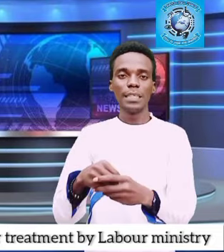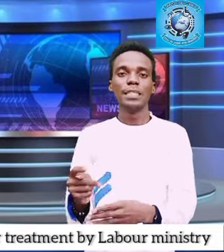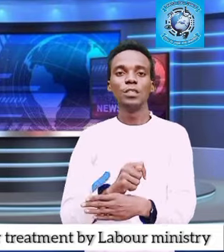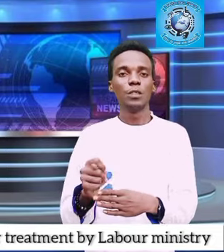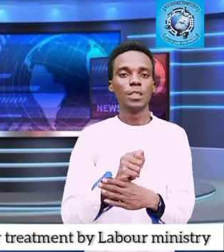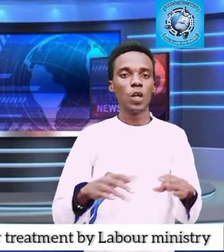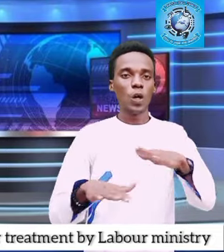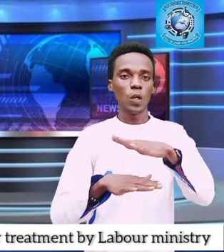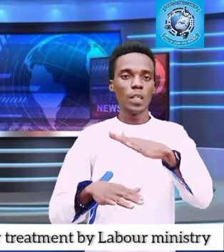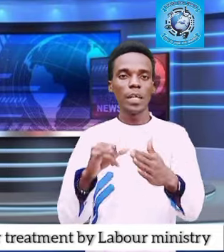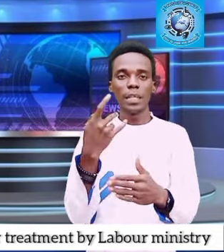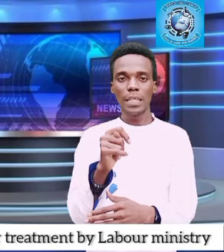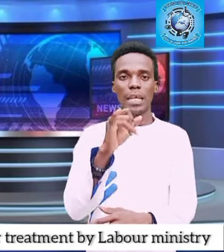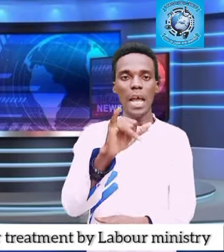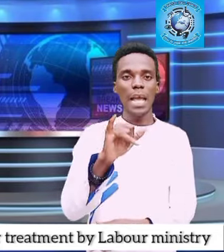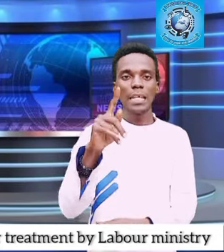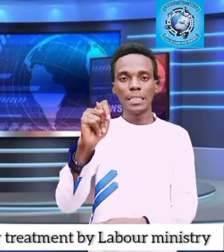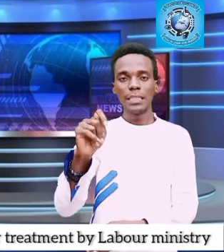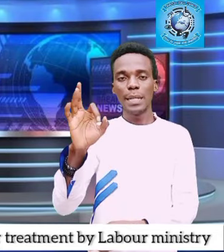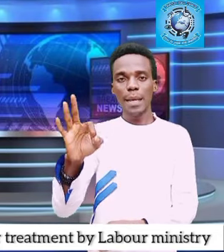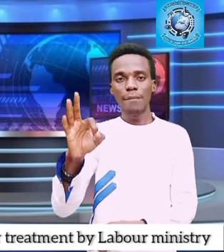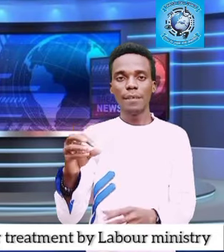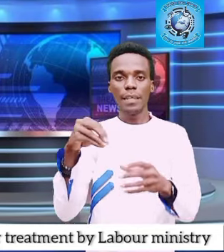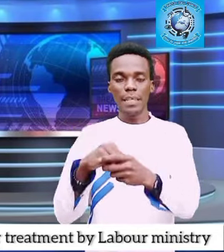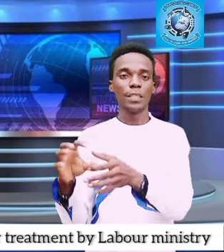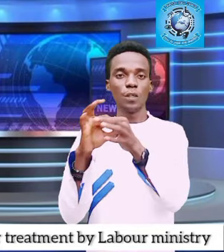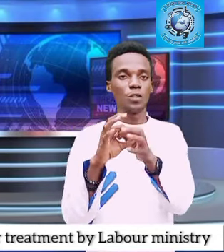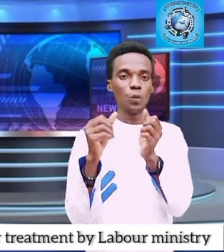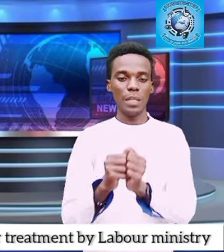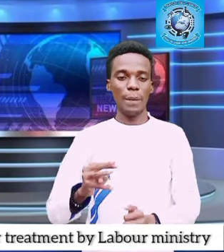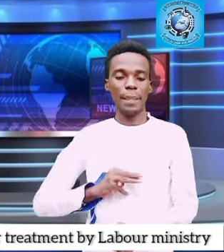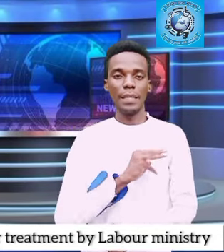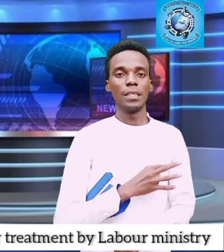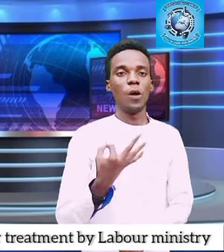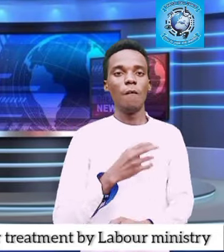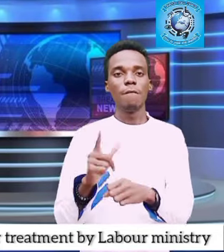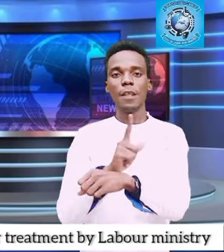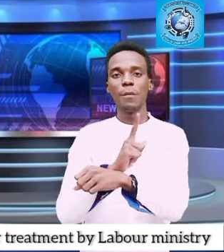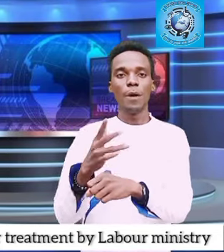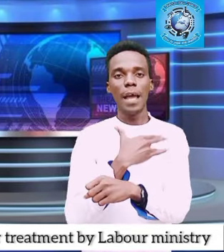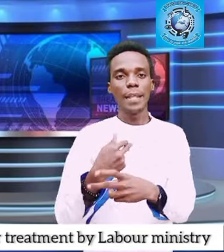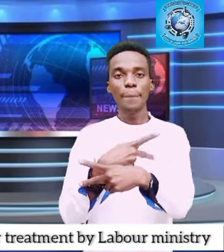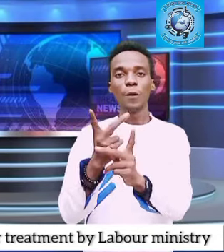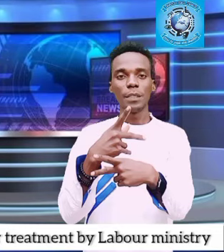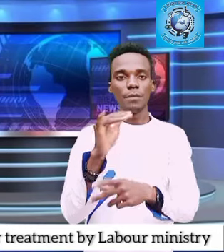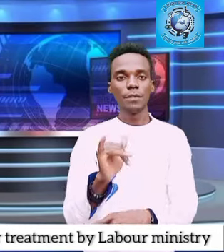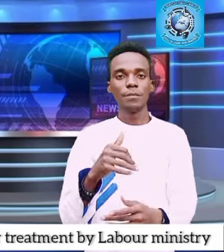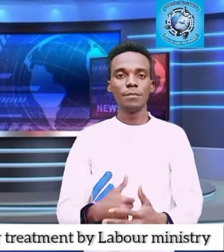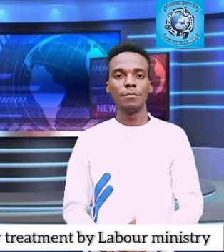under the Industrial Training Fund (ITF) in conjunction with the Ministry of Labour and Productivity.